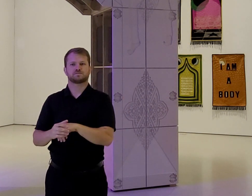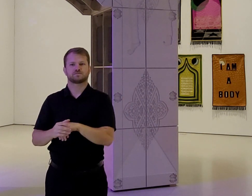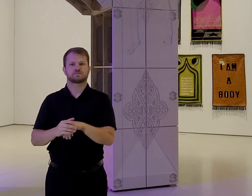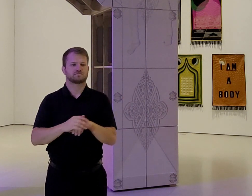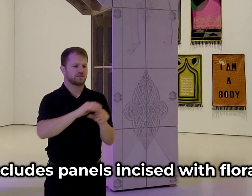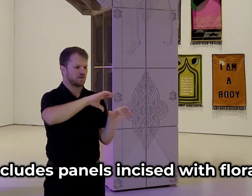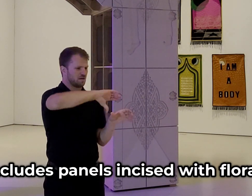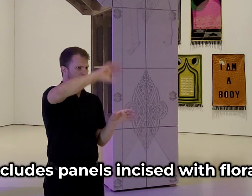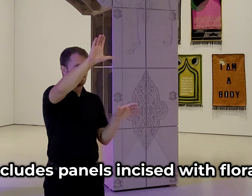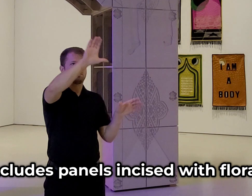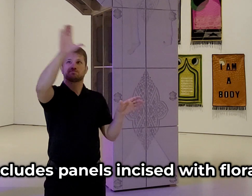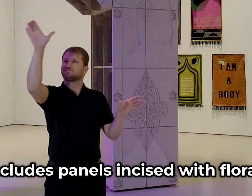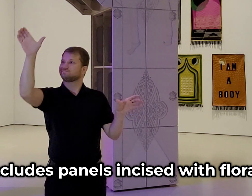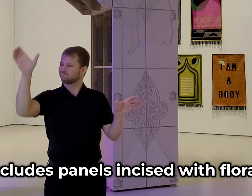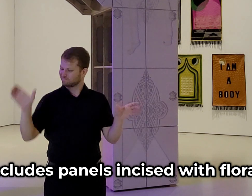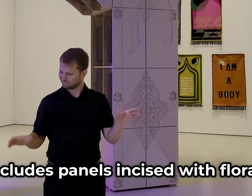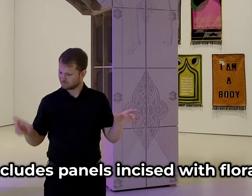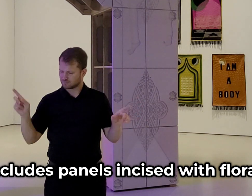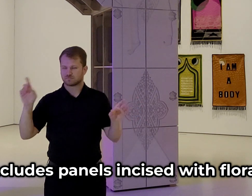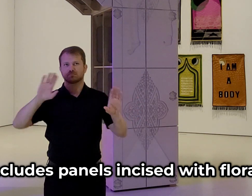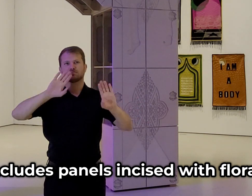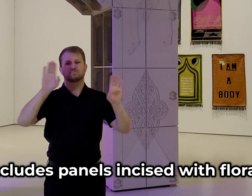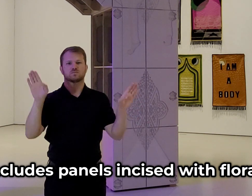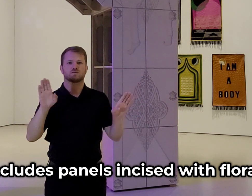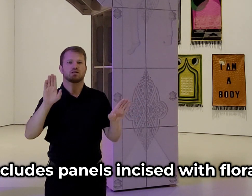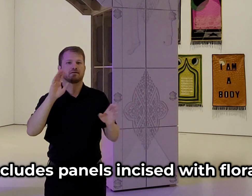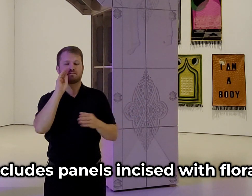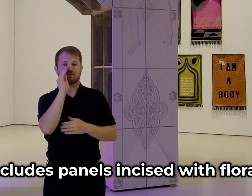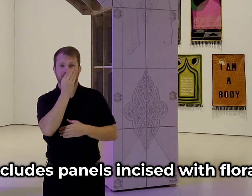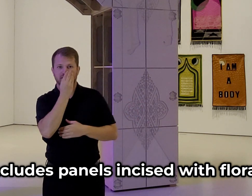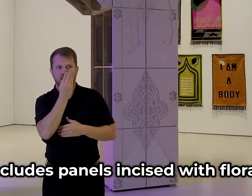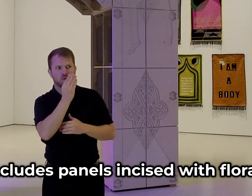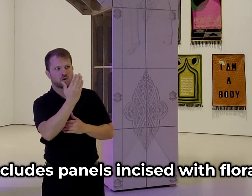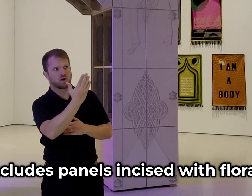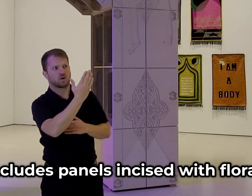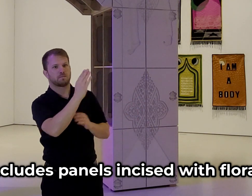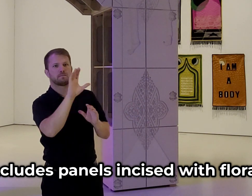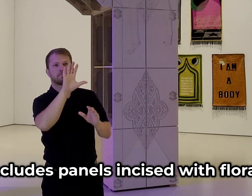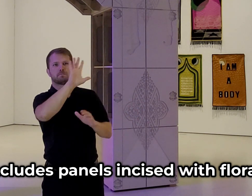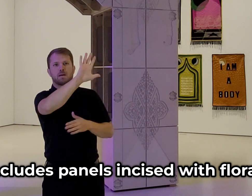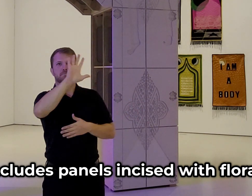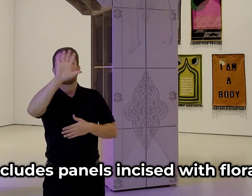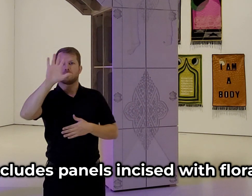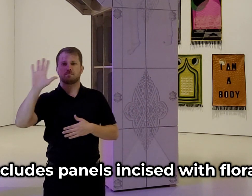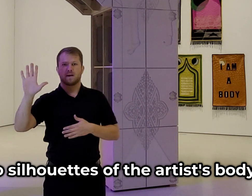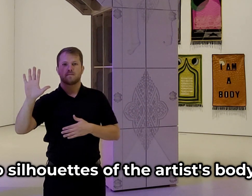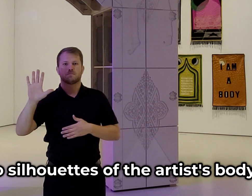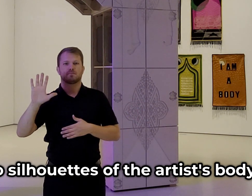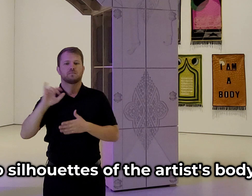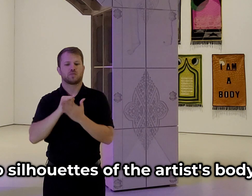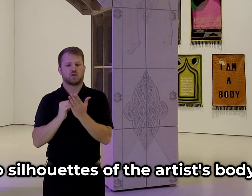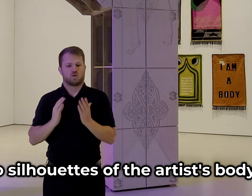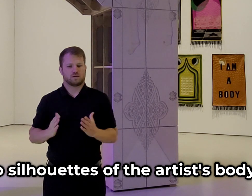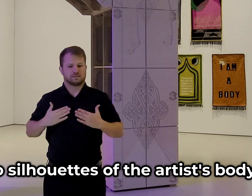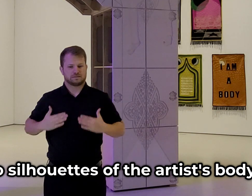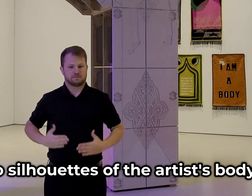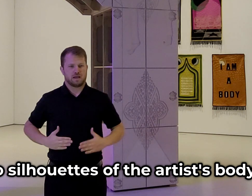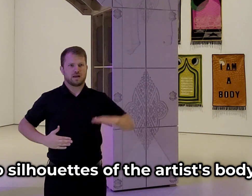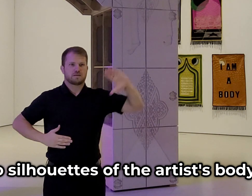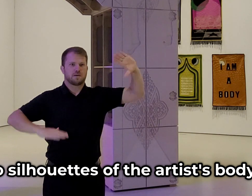The arch includes panels, incised with floral motifs, two silhouettes of the artist's body,